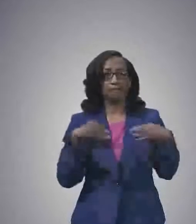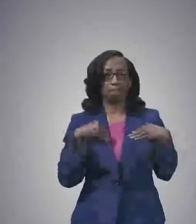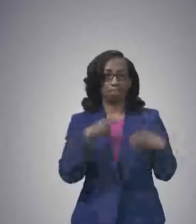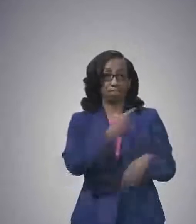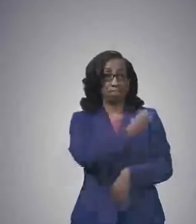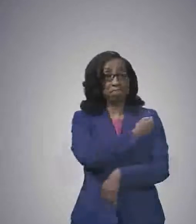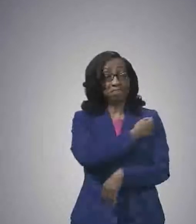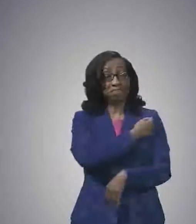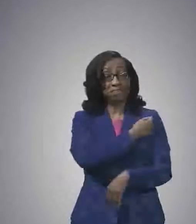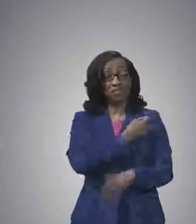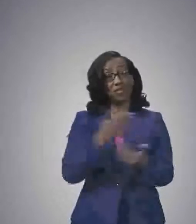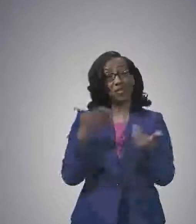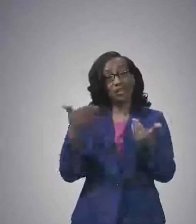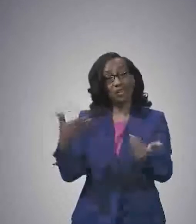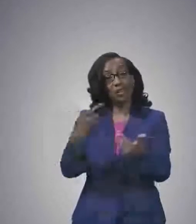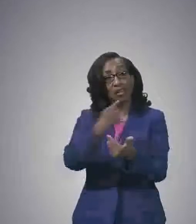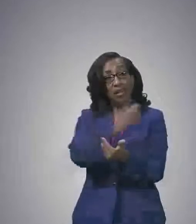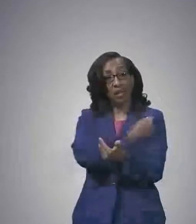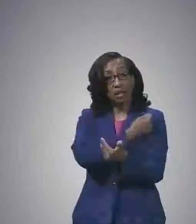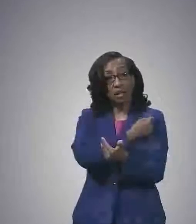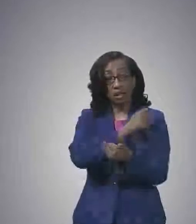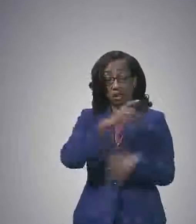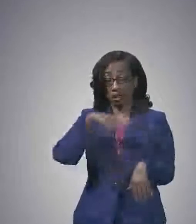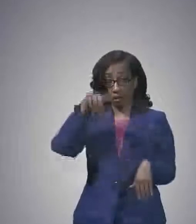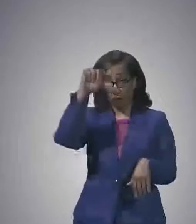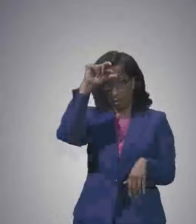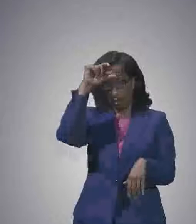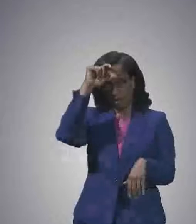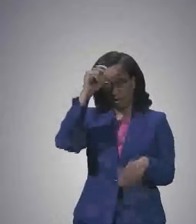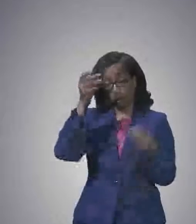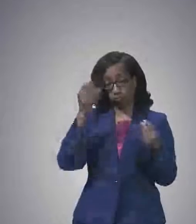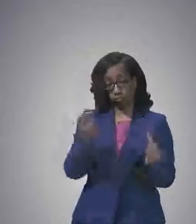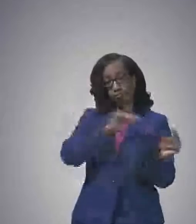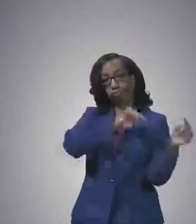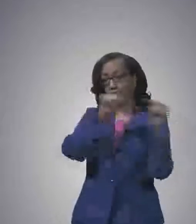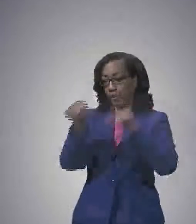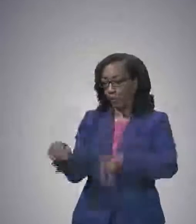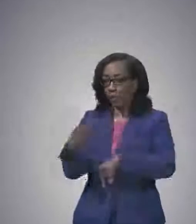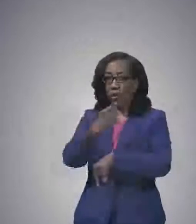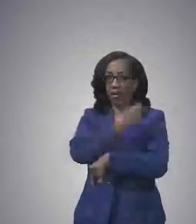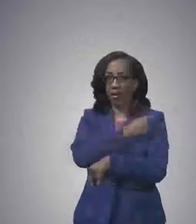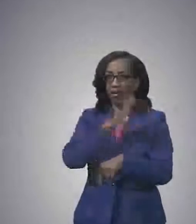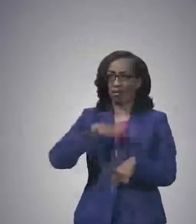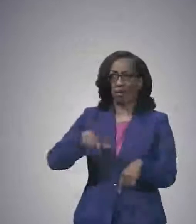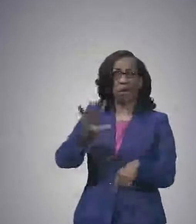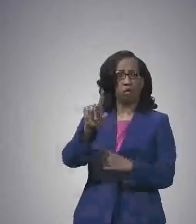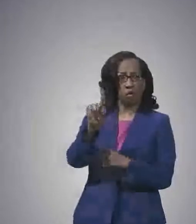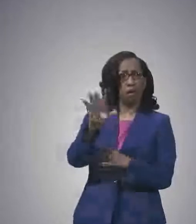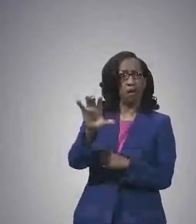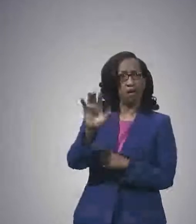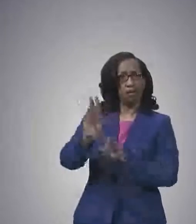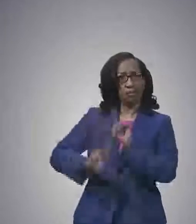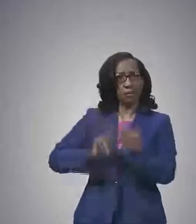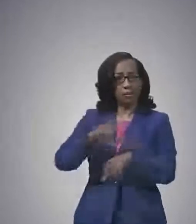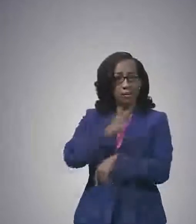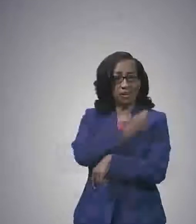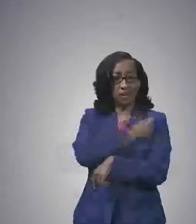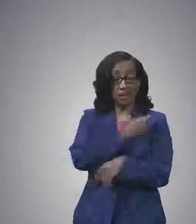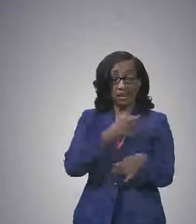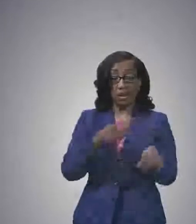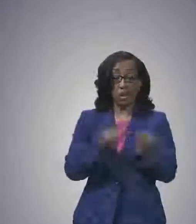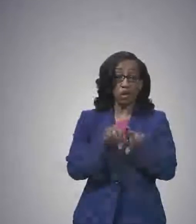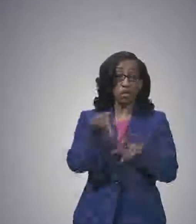them with the fire department will come shortly thereafter and vaccinate. We've done almost 100 of those. We still have Pipkin